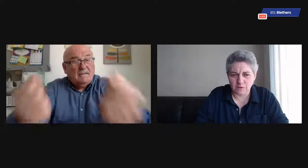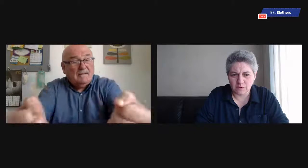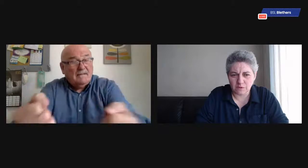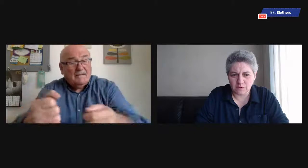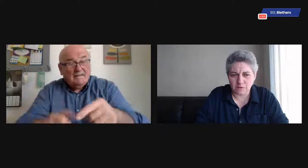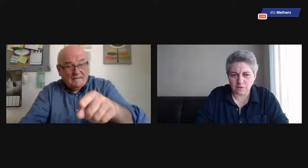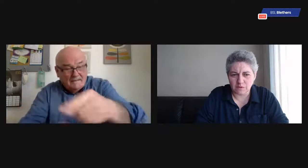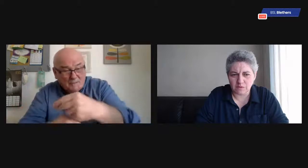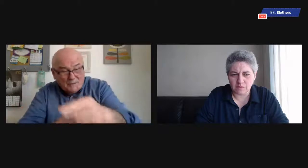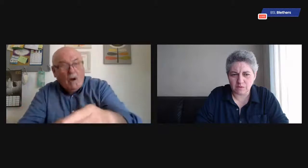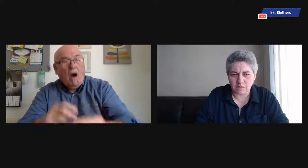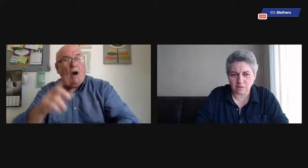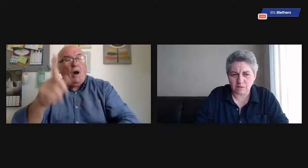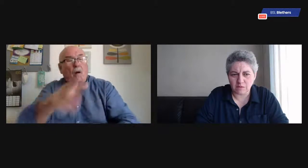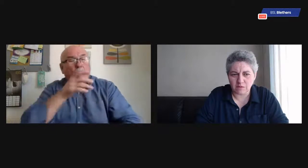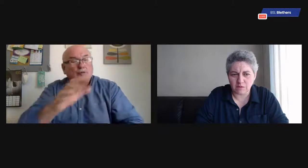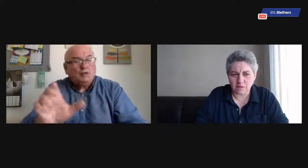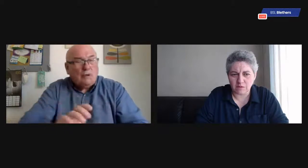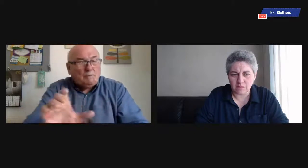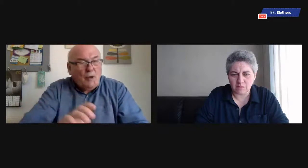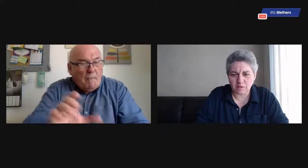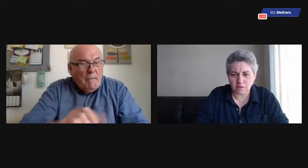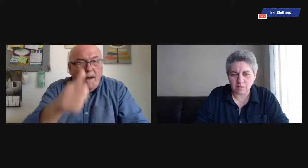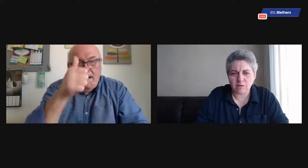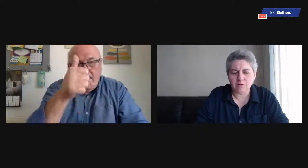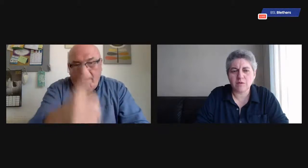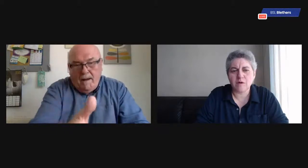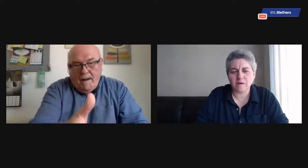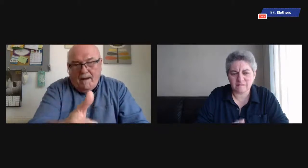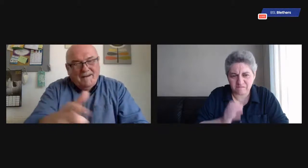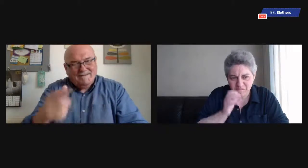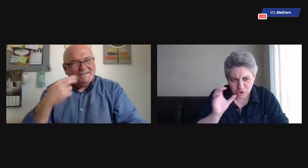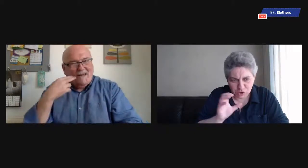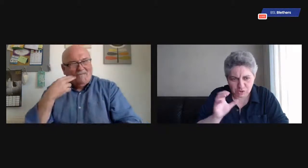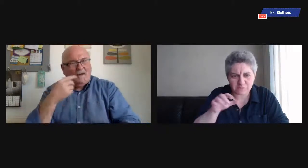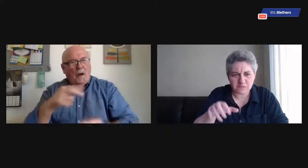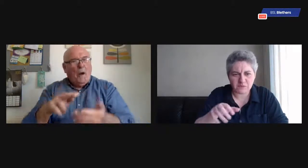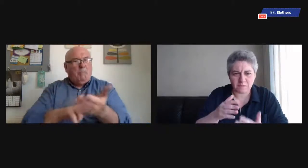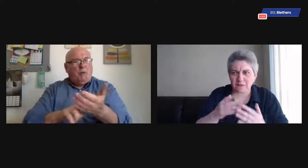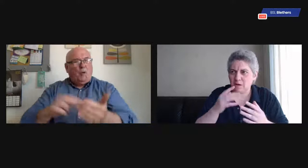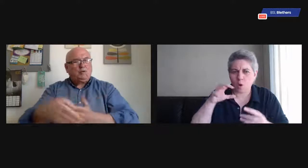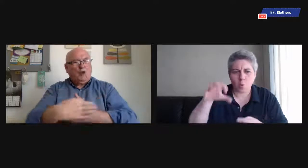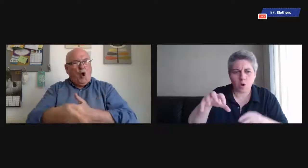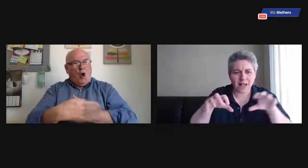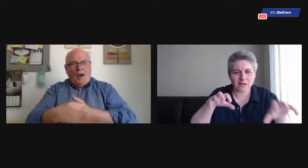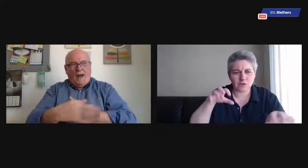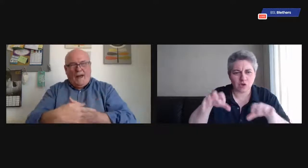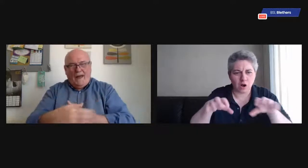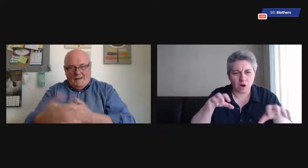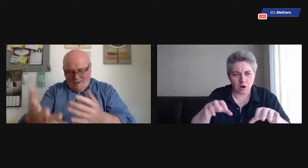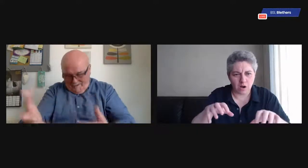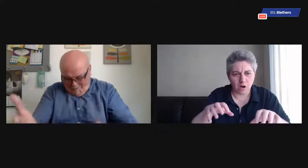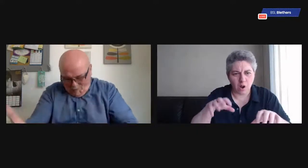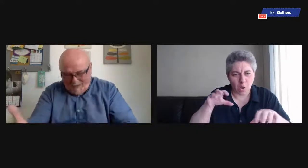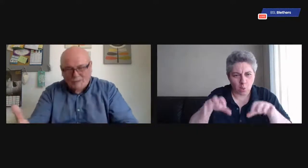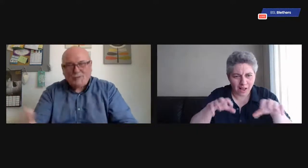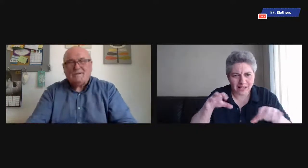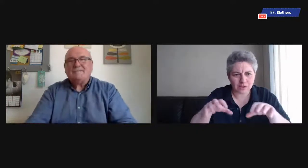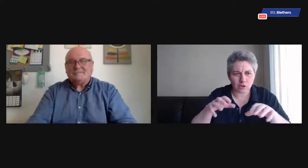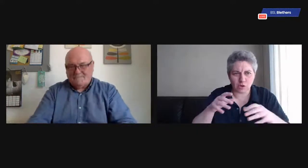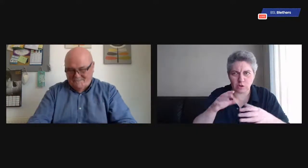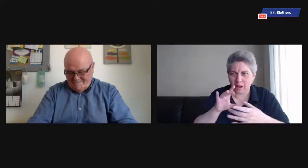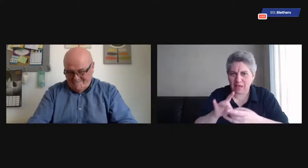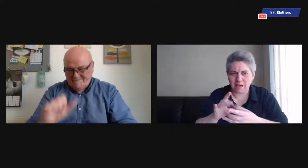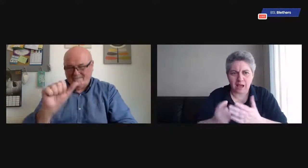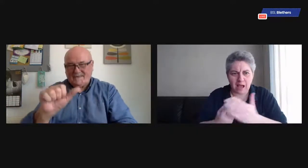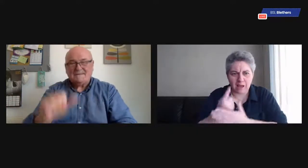if the deaf person would say, "Where's the blue door? What's that about?" I'll be able to ask, "See this blue door? Where's it next to?" They say,